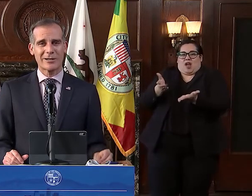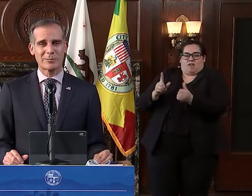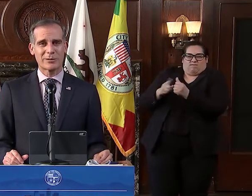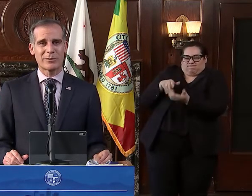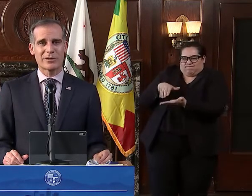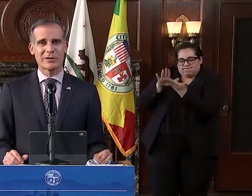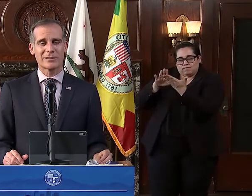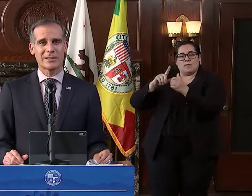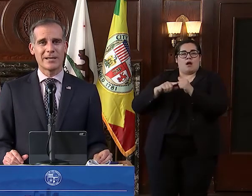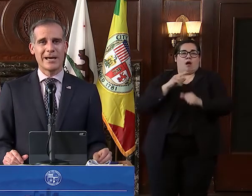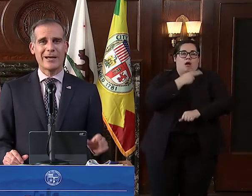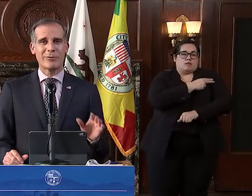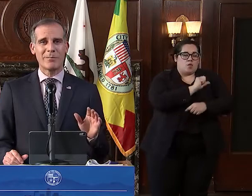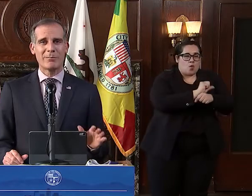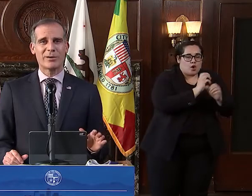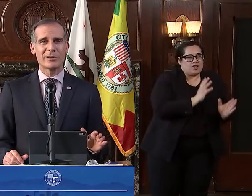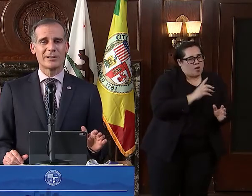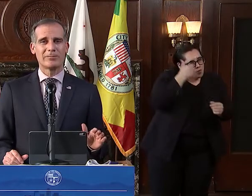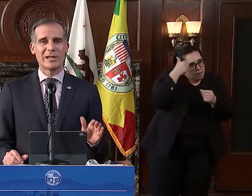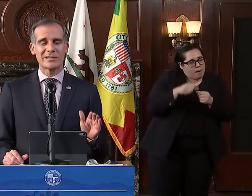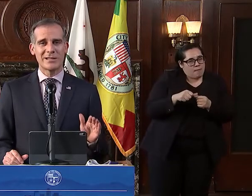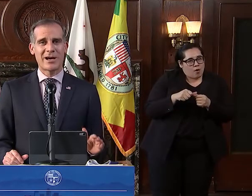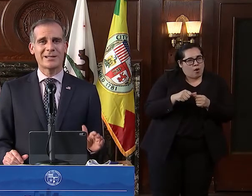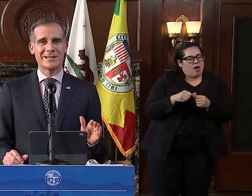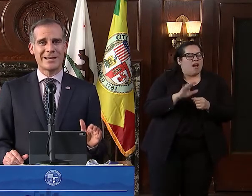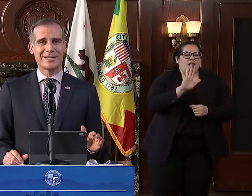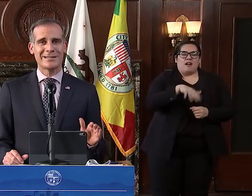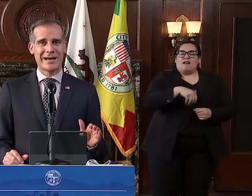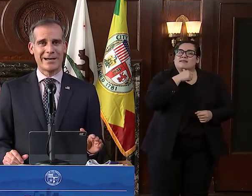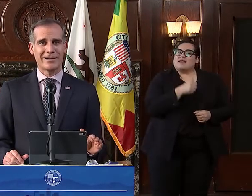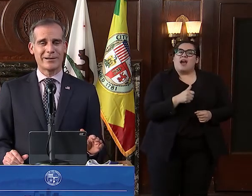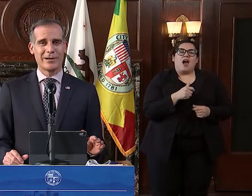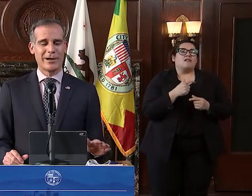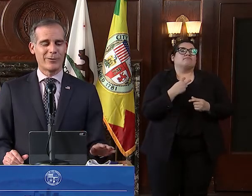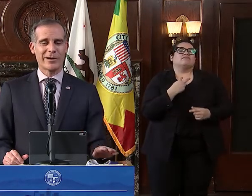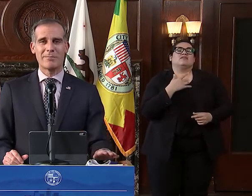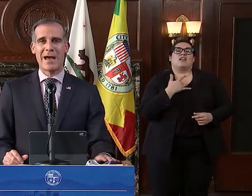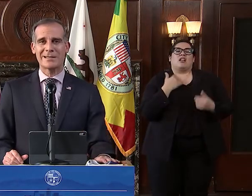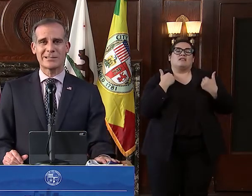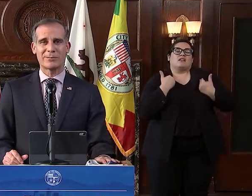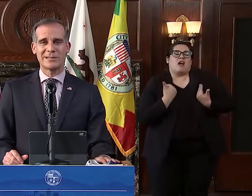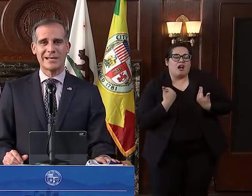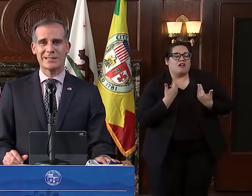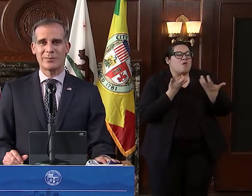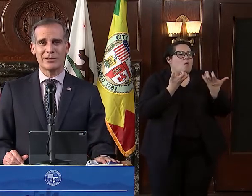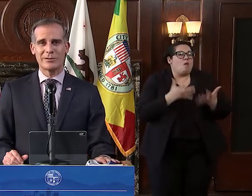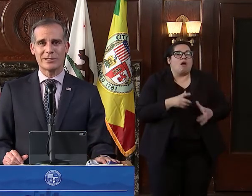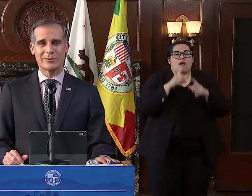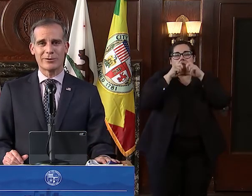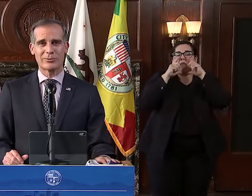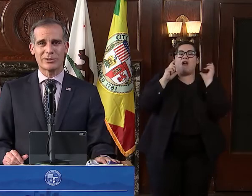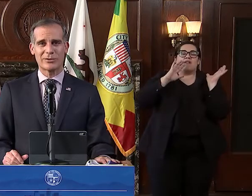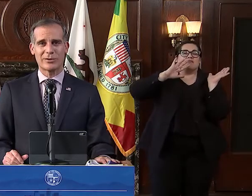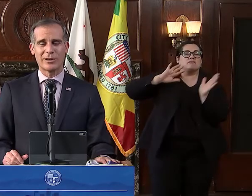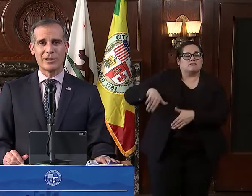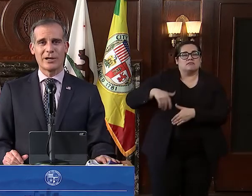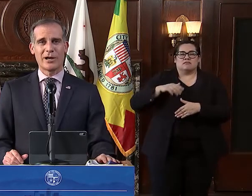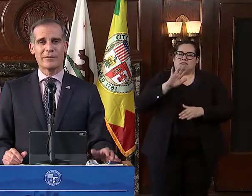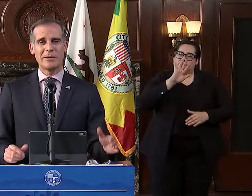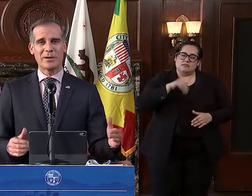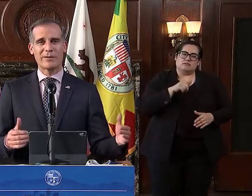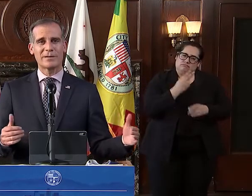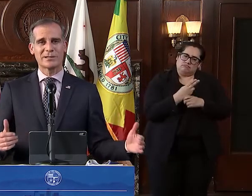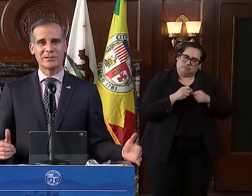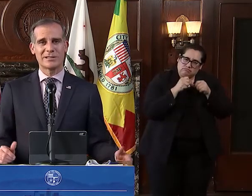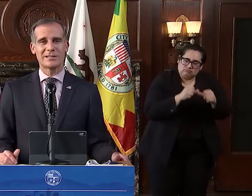our hospital workers. And remember, let's not get tired of wearing a mask to protect somebody who's at a grocery store,